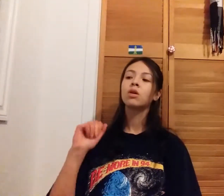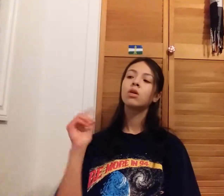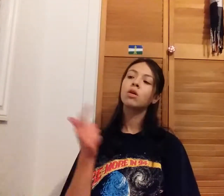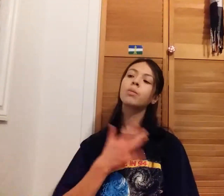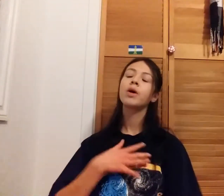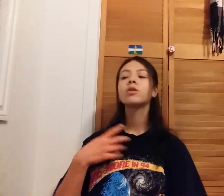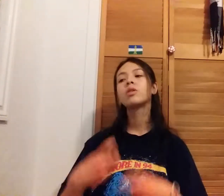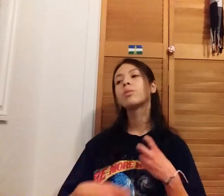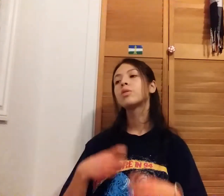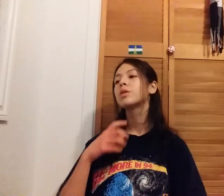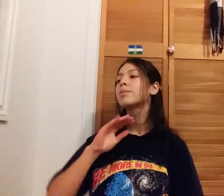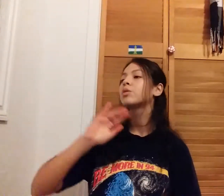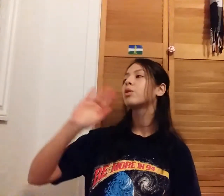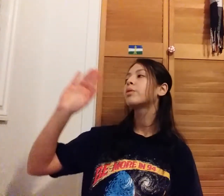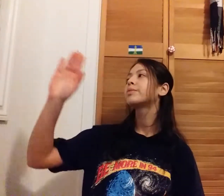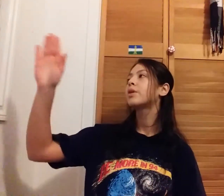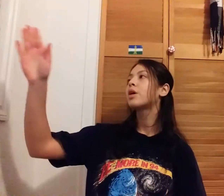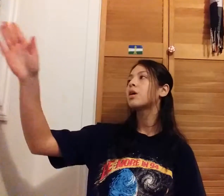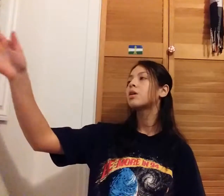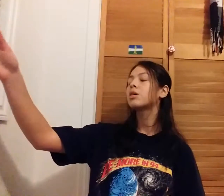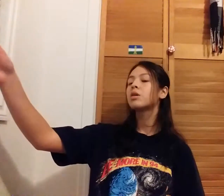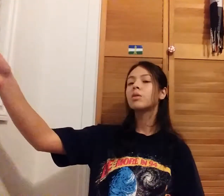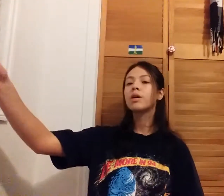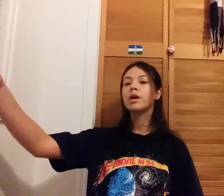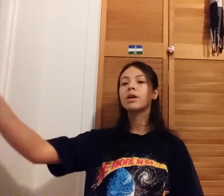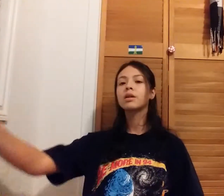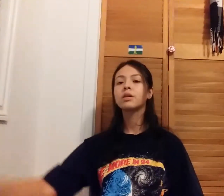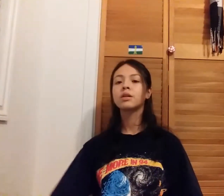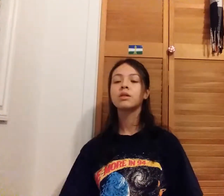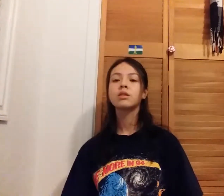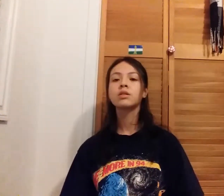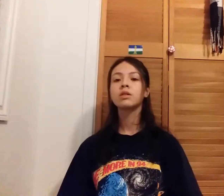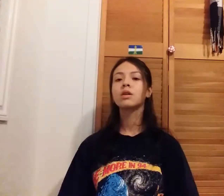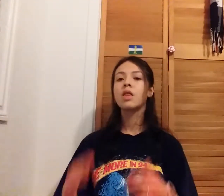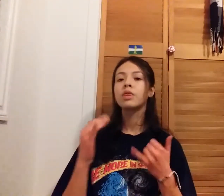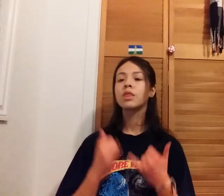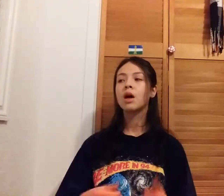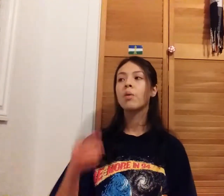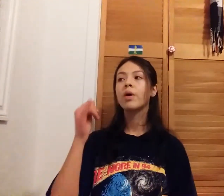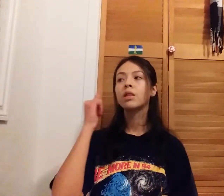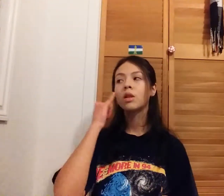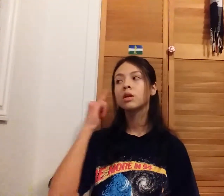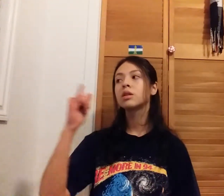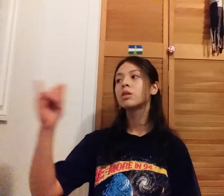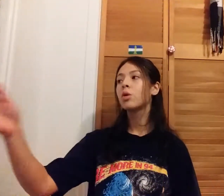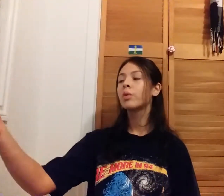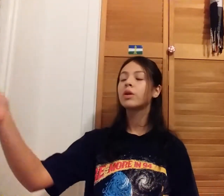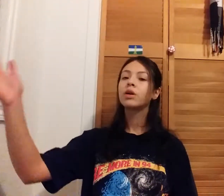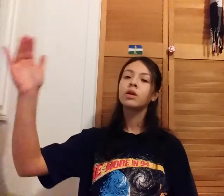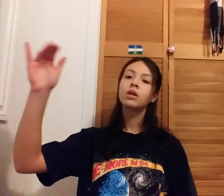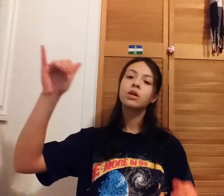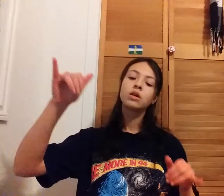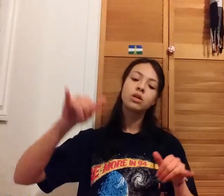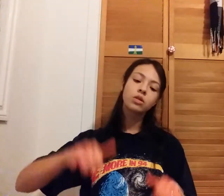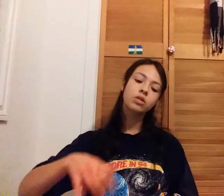All my troubles seem so far away. God looks as though they're here to